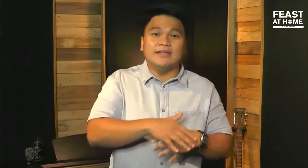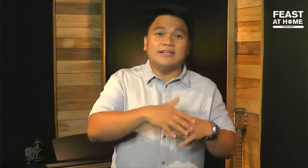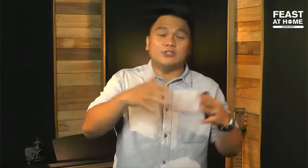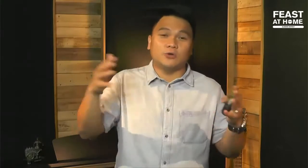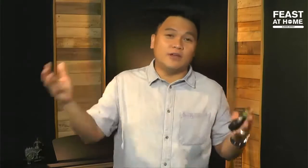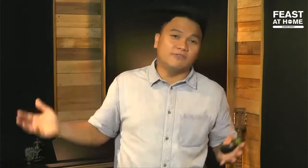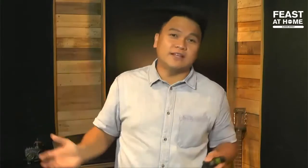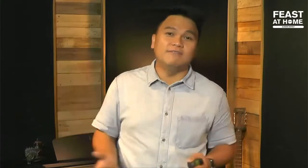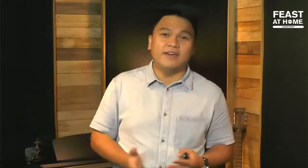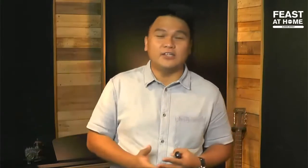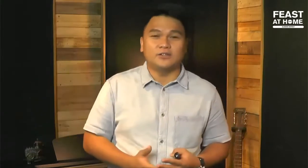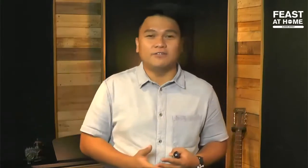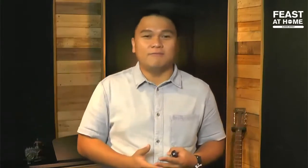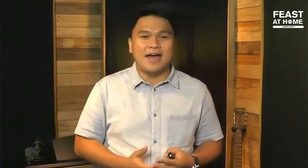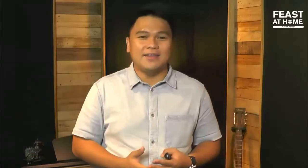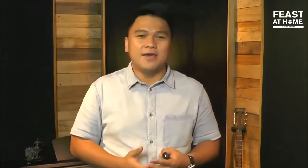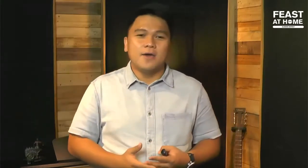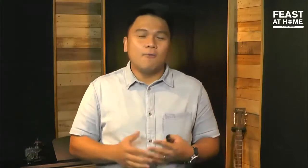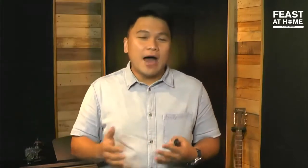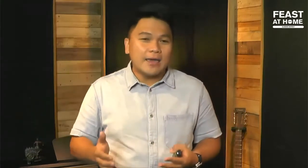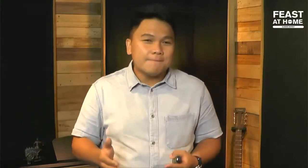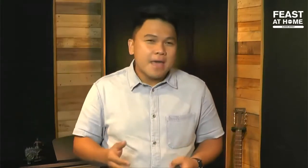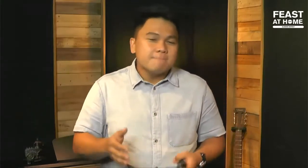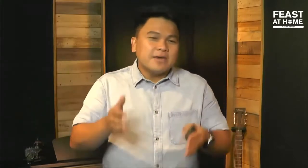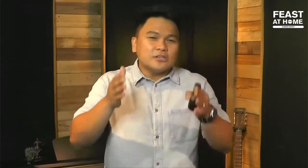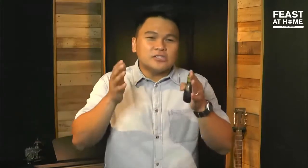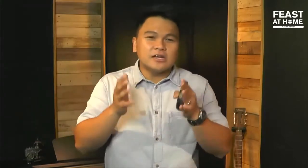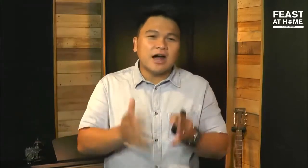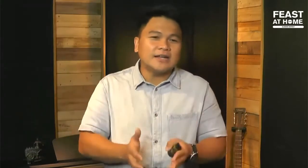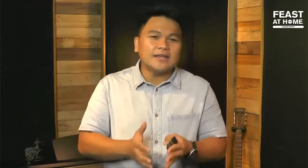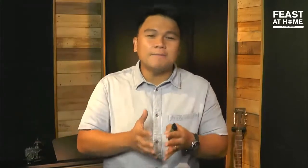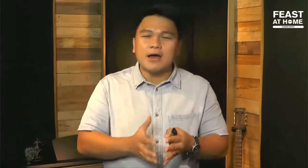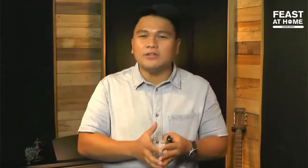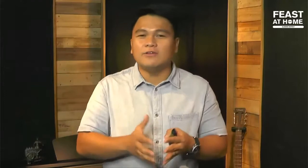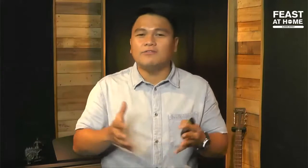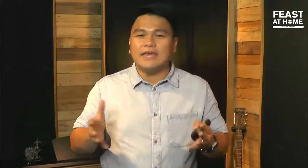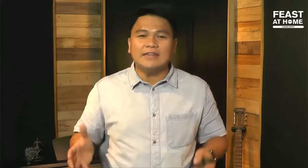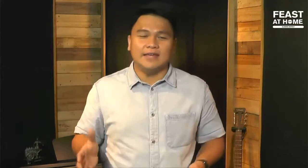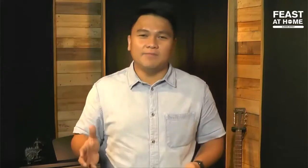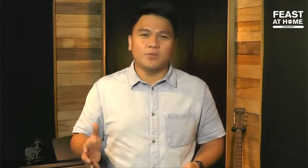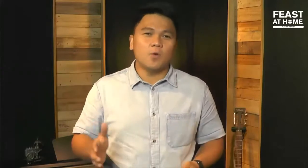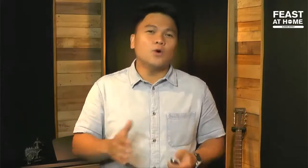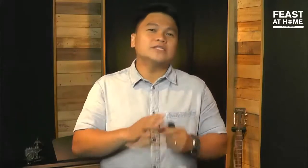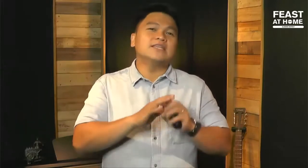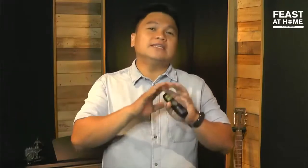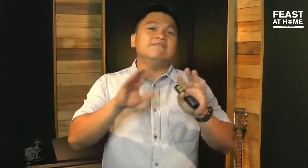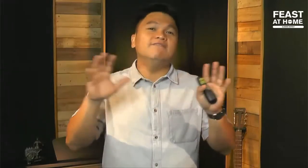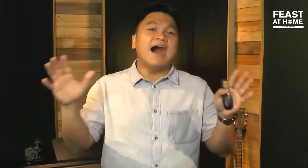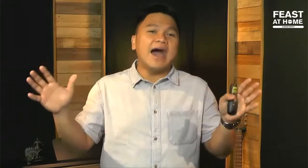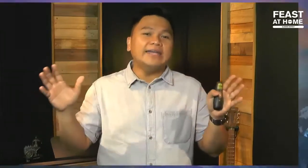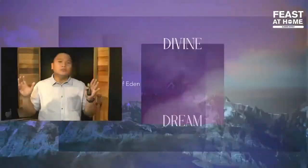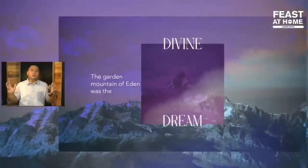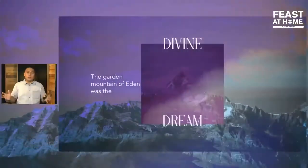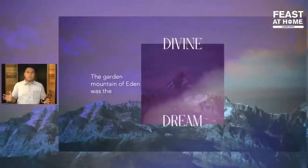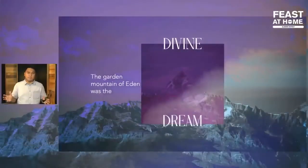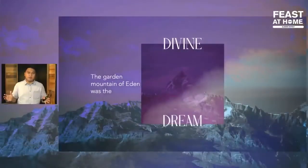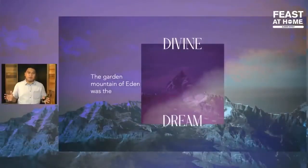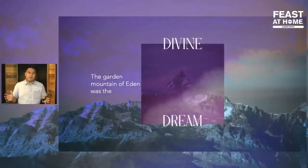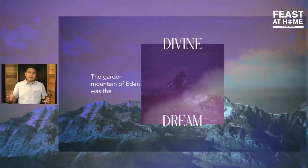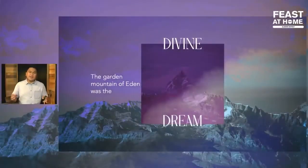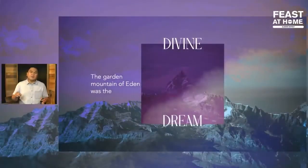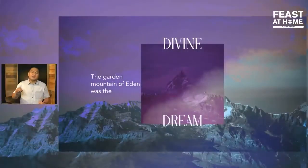mountain in the history of salvation of man. Why? Because the Garden Mountain of Eden was the divine